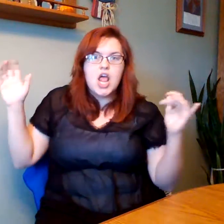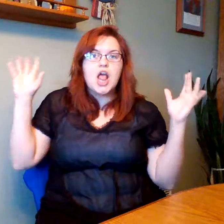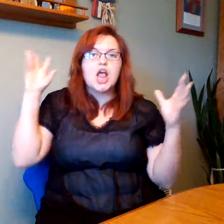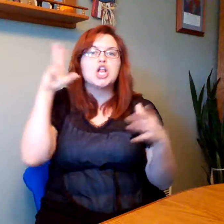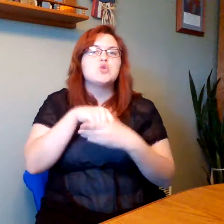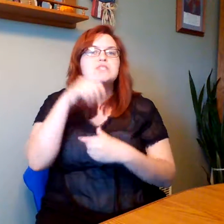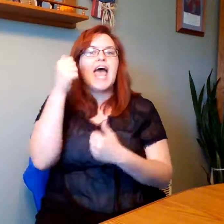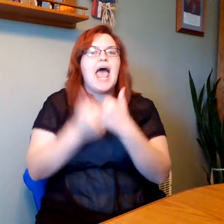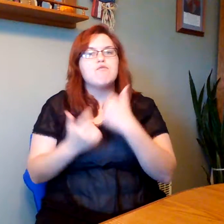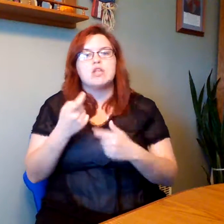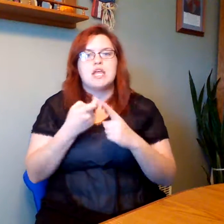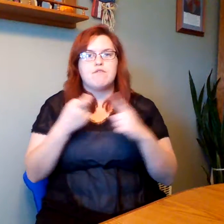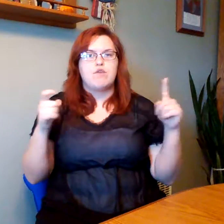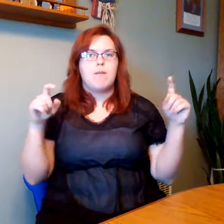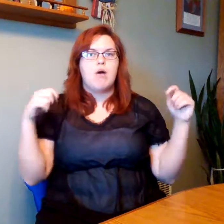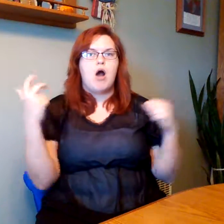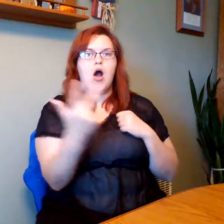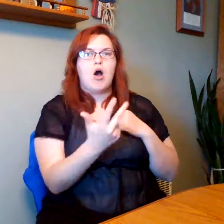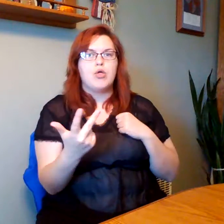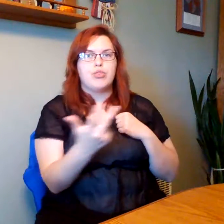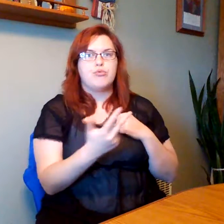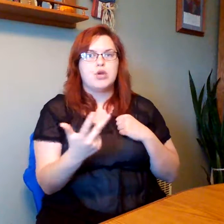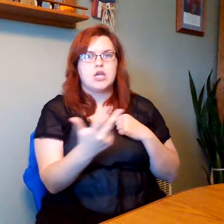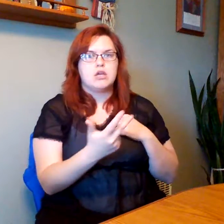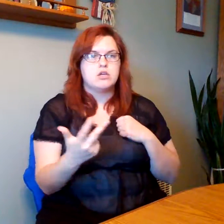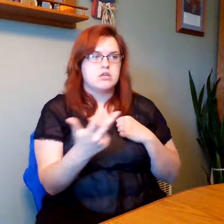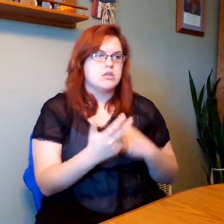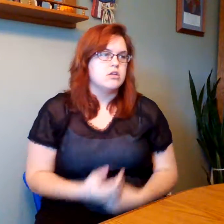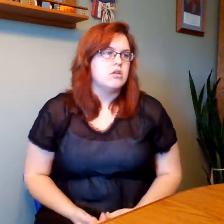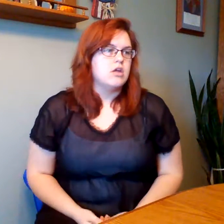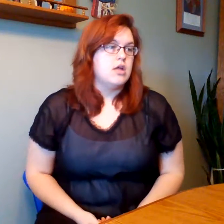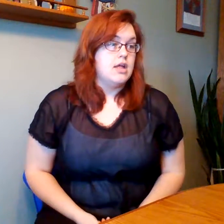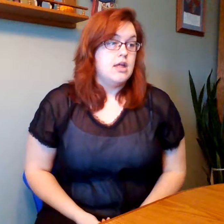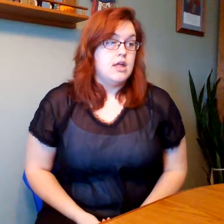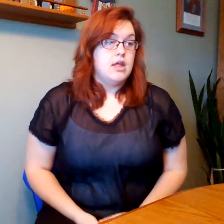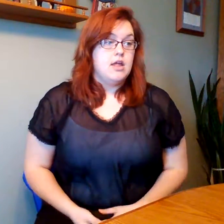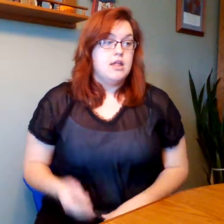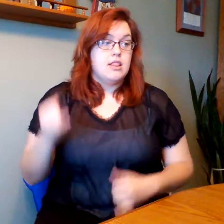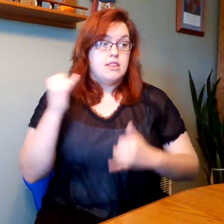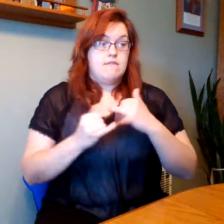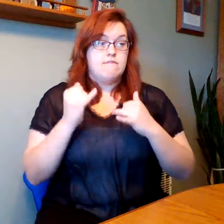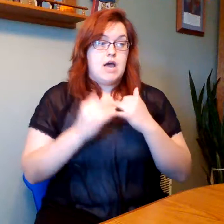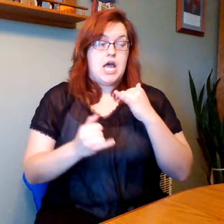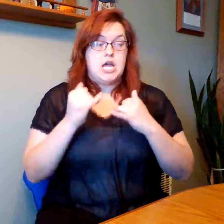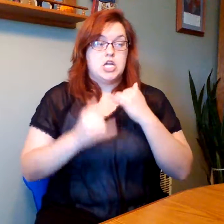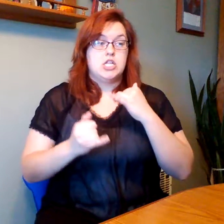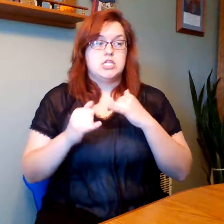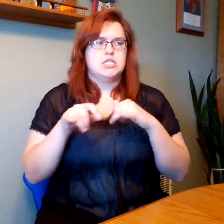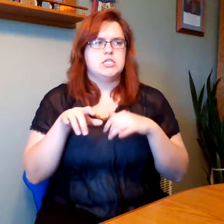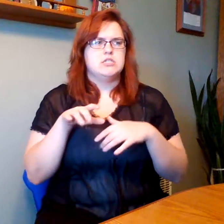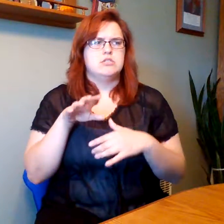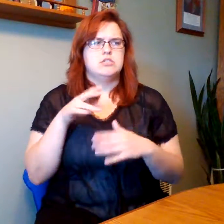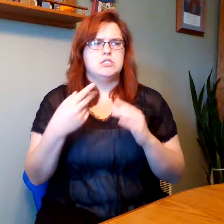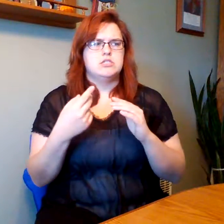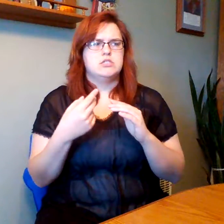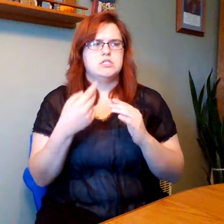you learn things better. The final exam is scheduled for December 13th, 8 to 11 o'clock in the